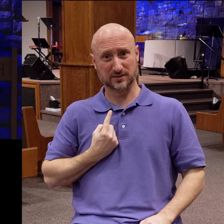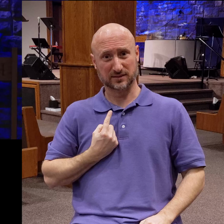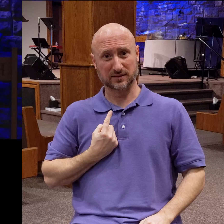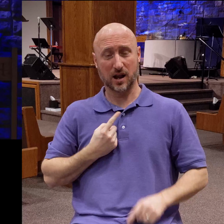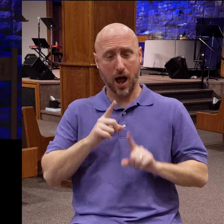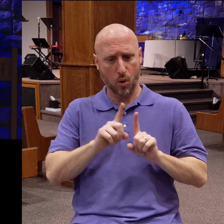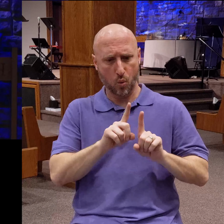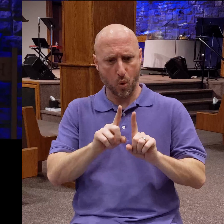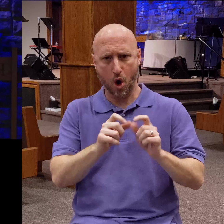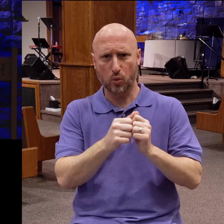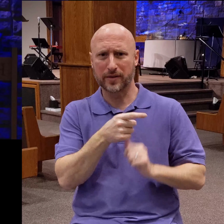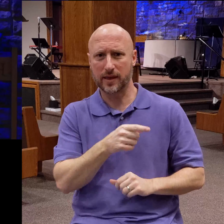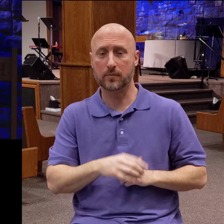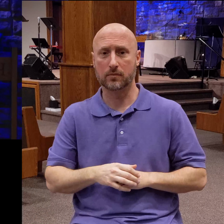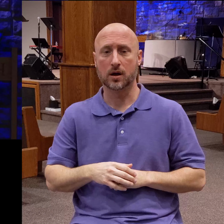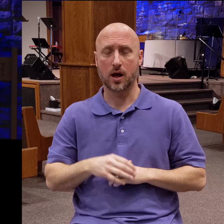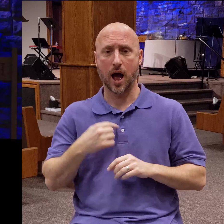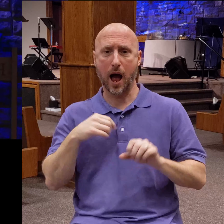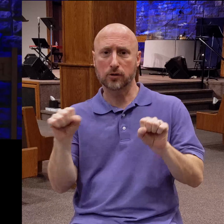I leaned on his breast.